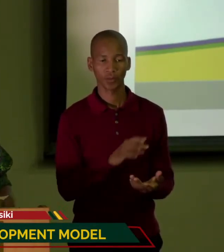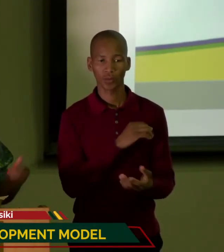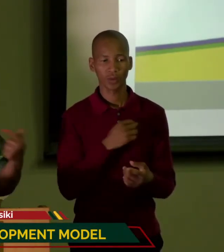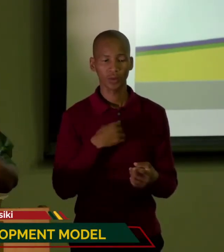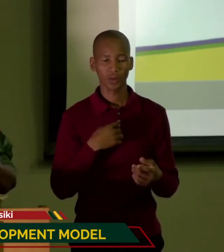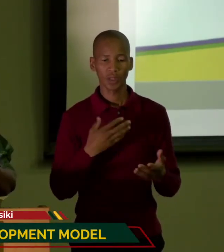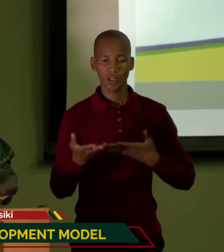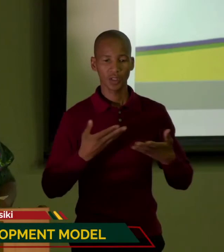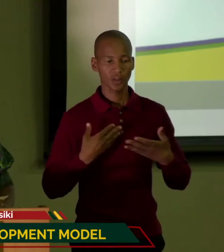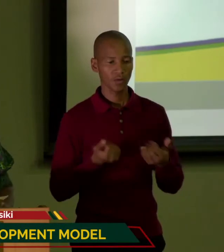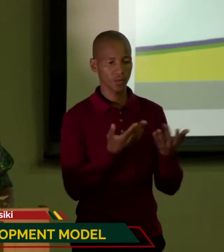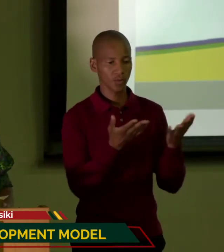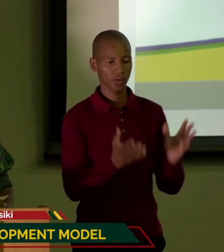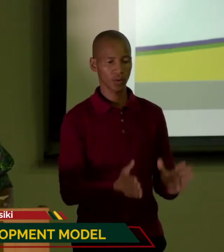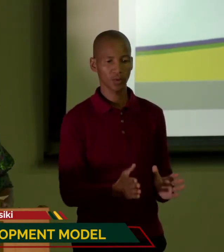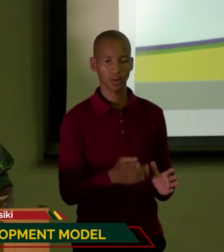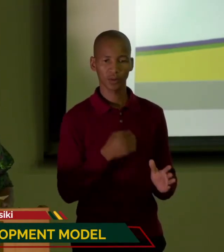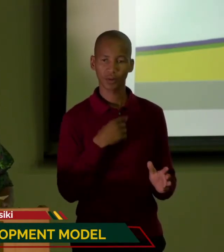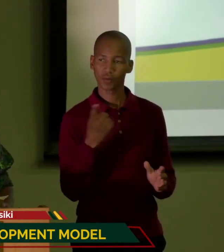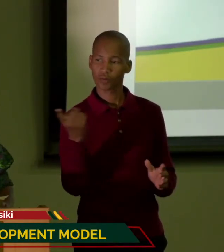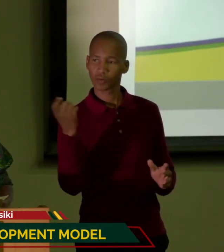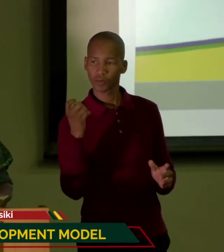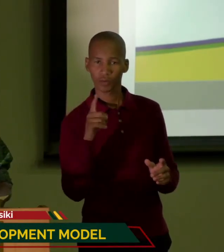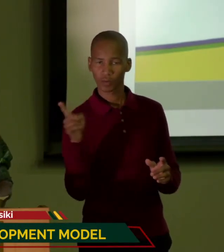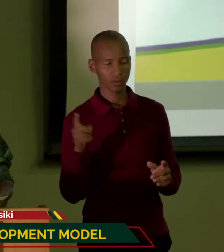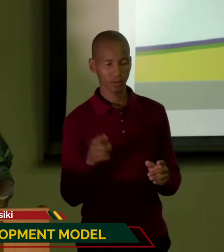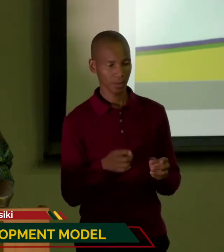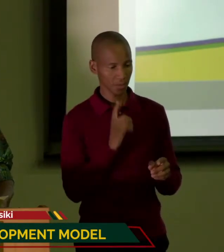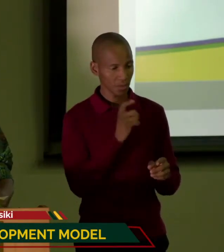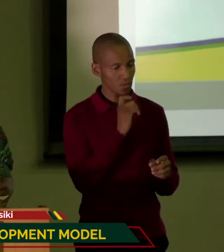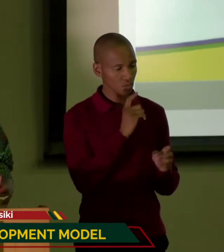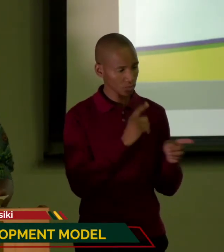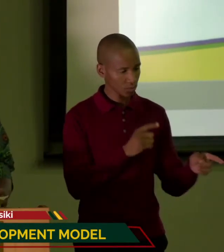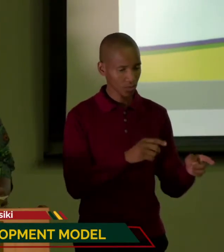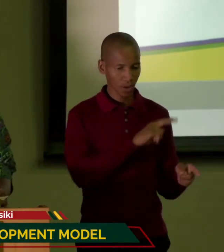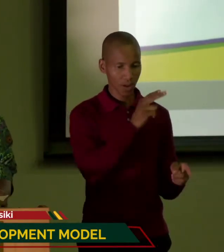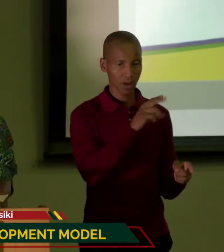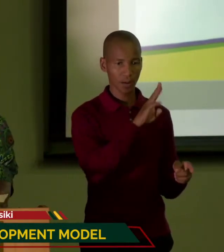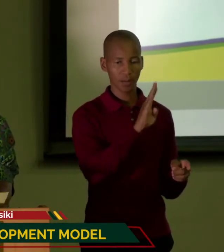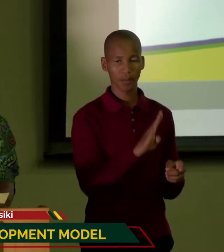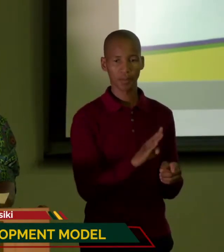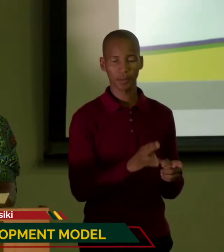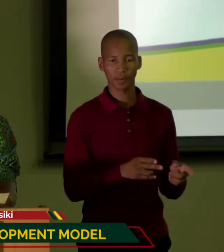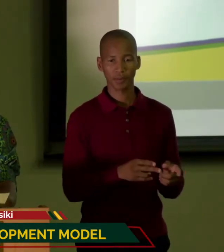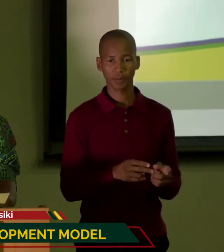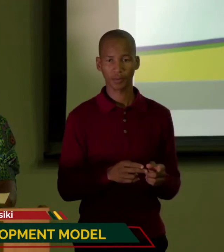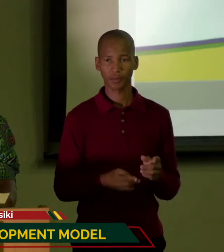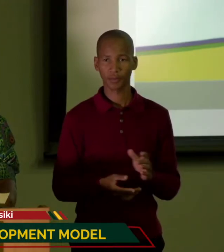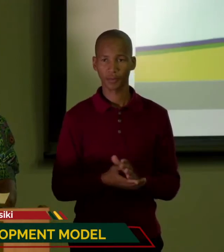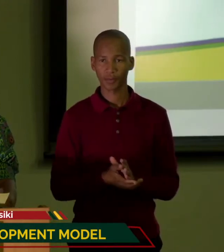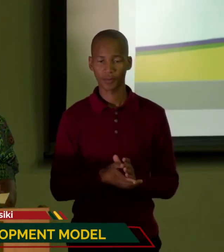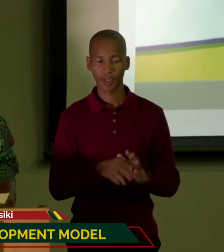providers ikhona ihub ikhawuleze yenze yonke le nto i-technical